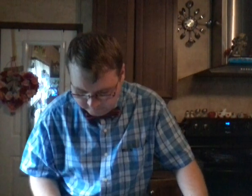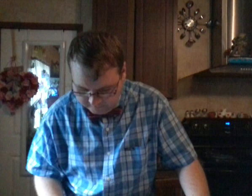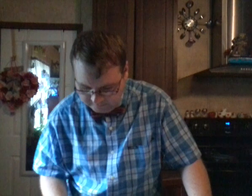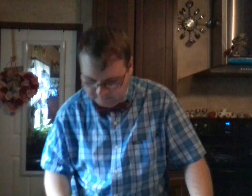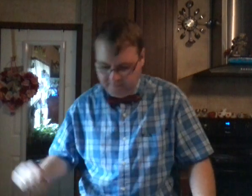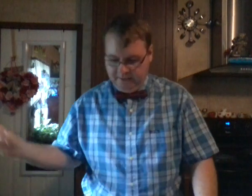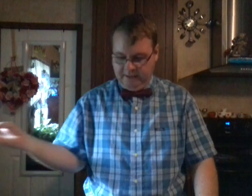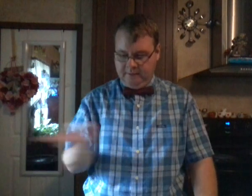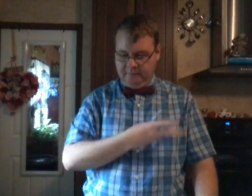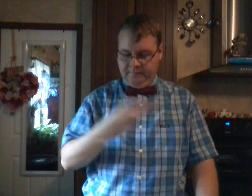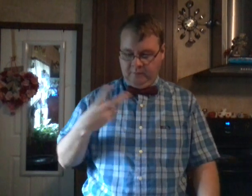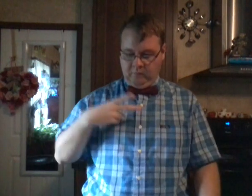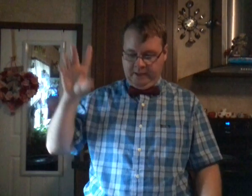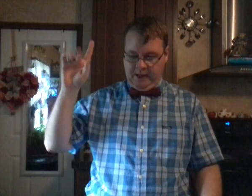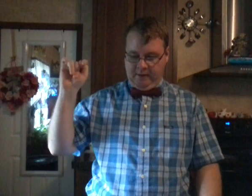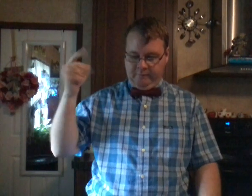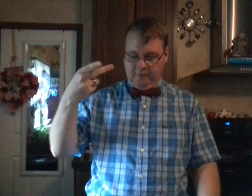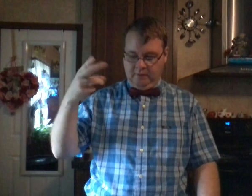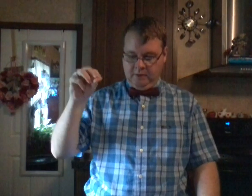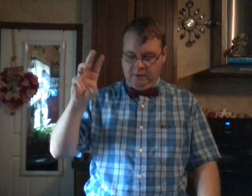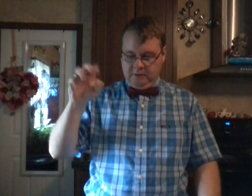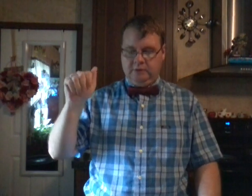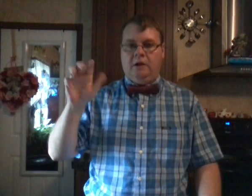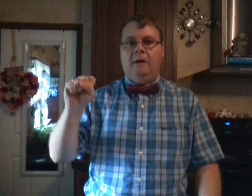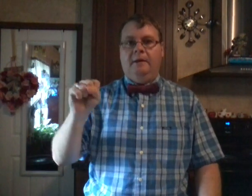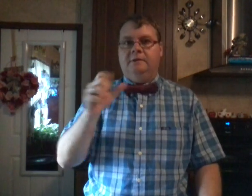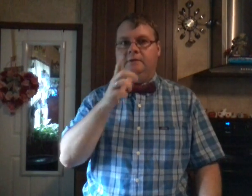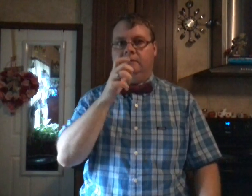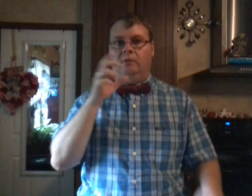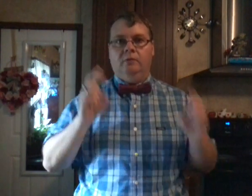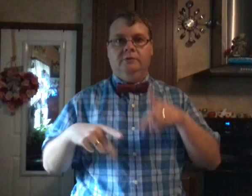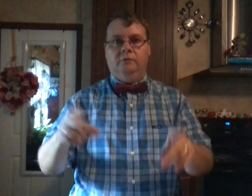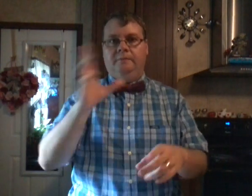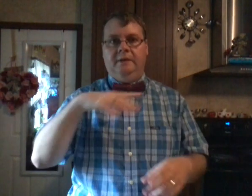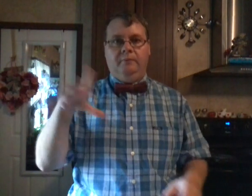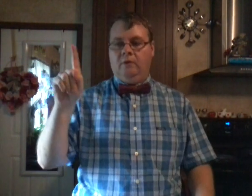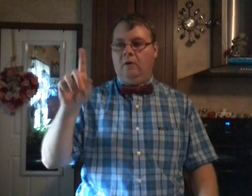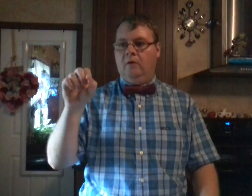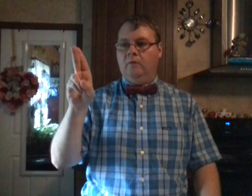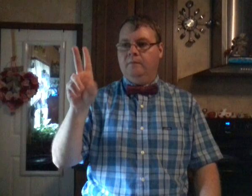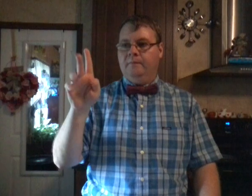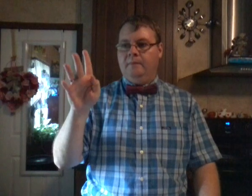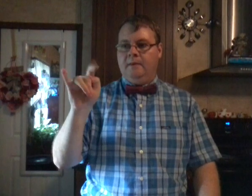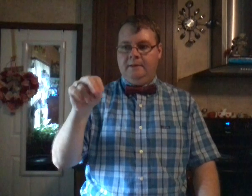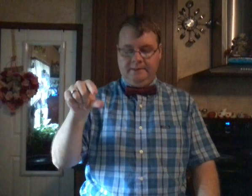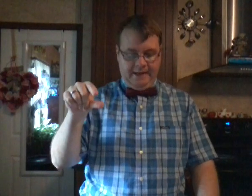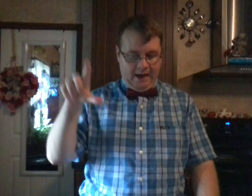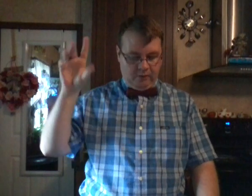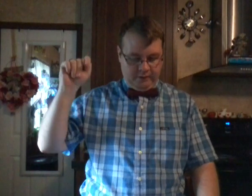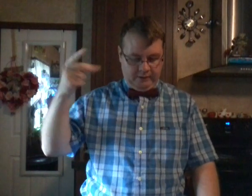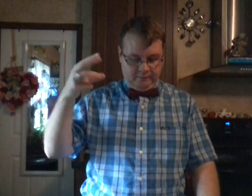And then, we have Thomas, of course, who people call Doubting